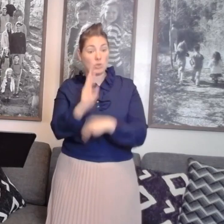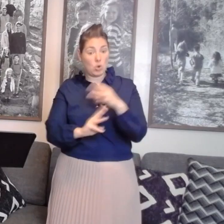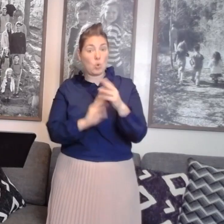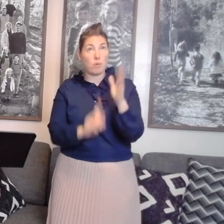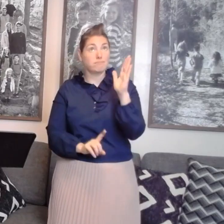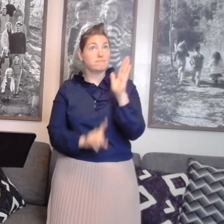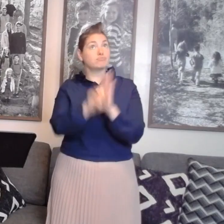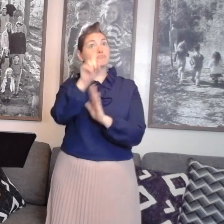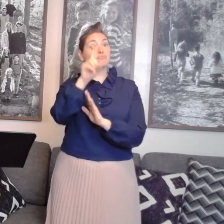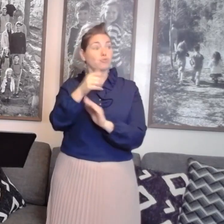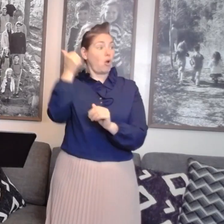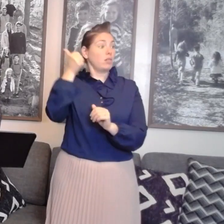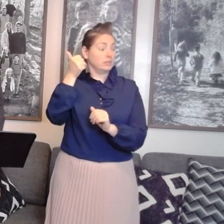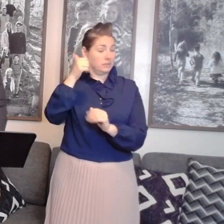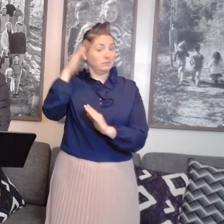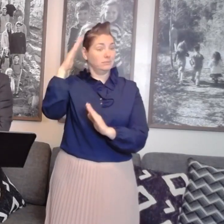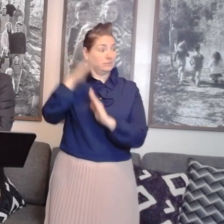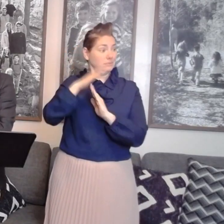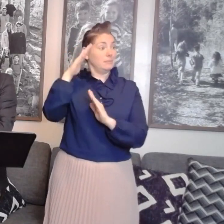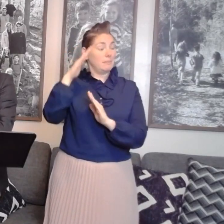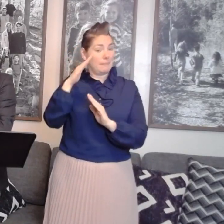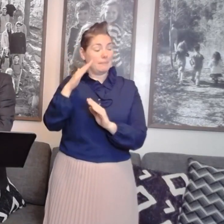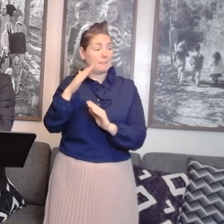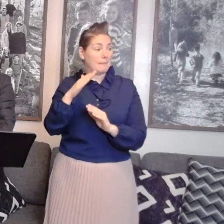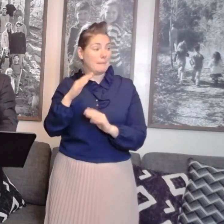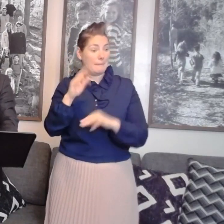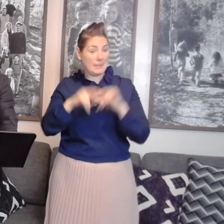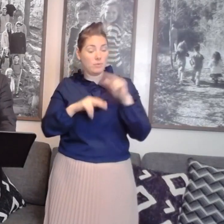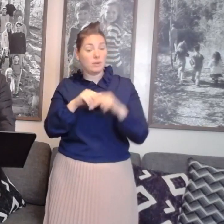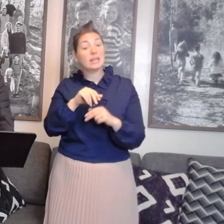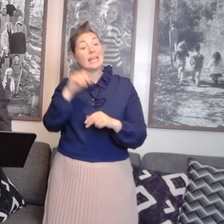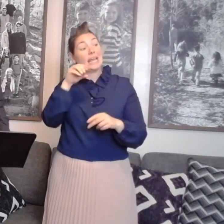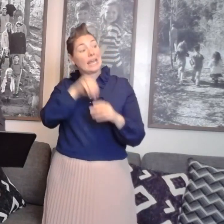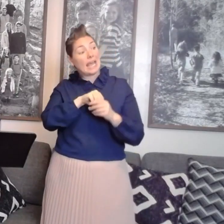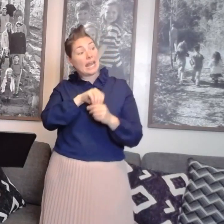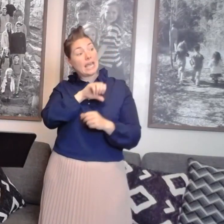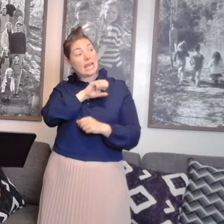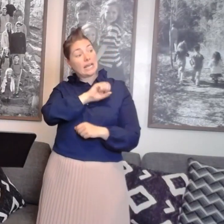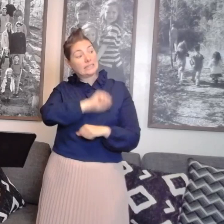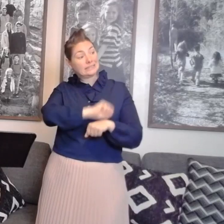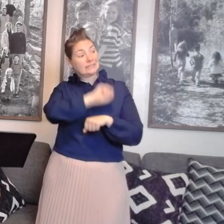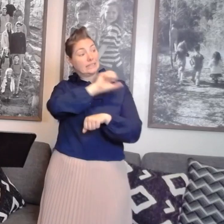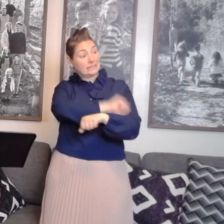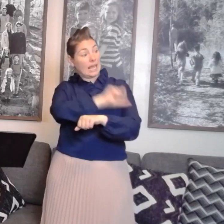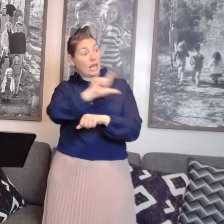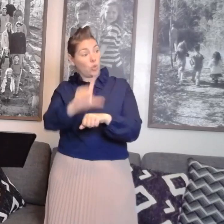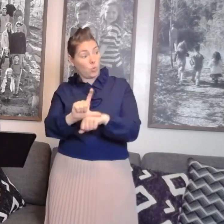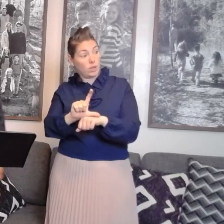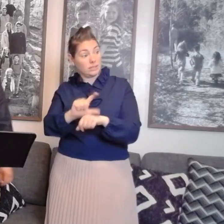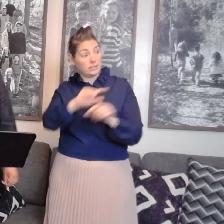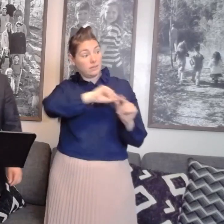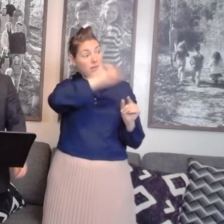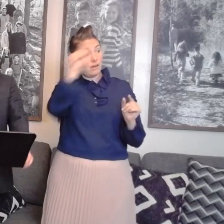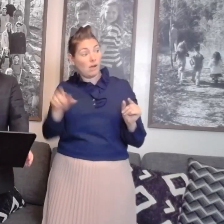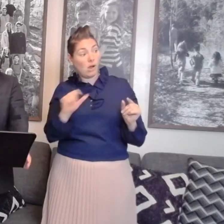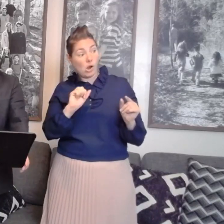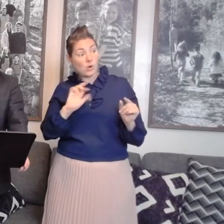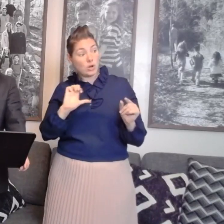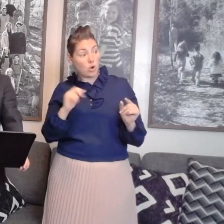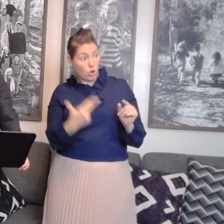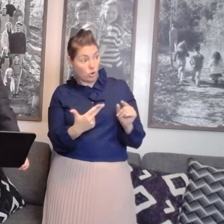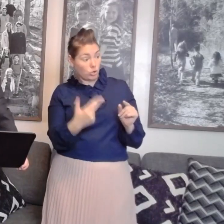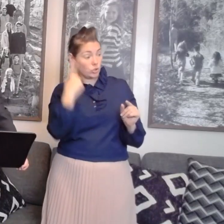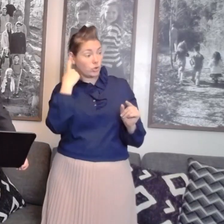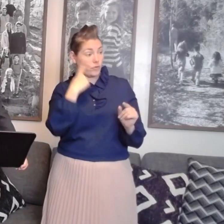over 40 years. The Gateway Arch in St. Louis, a memorial to commemorate the westward expansion of the